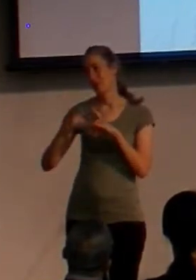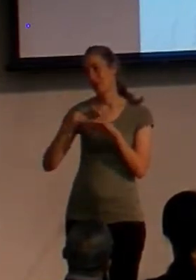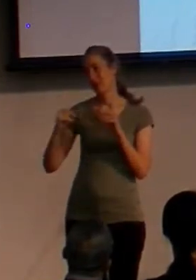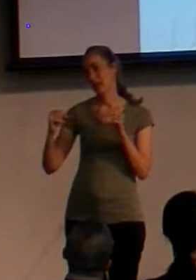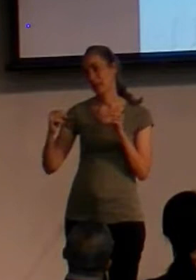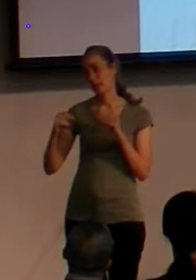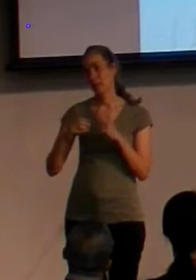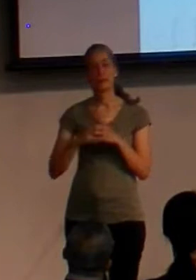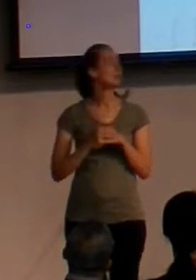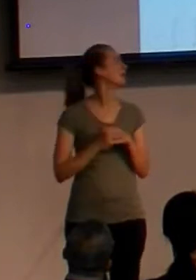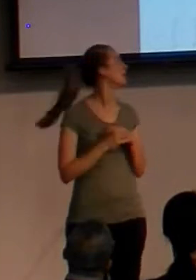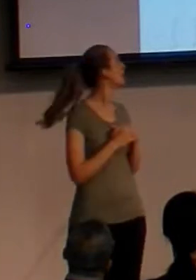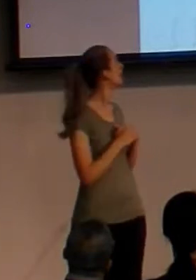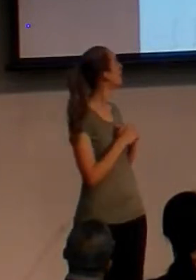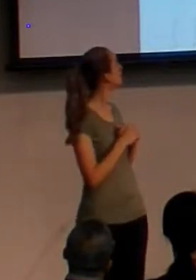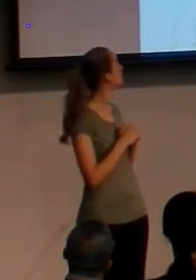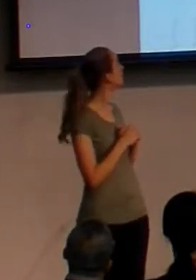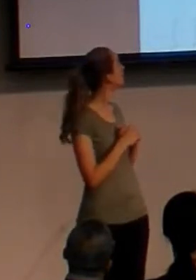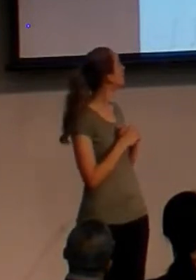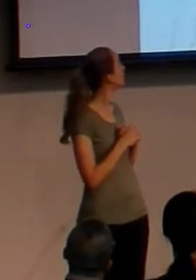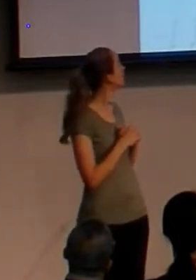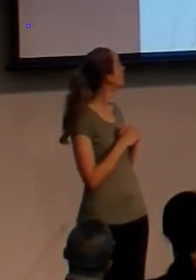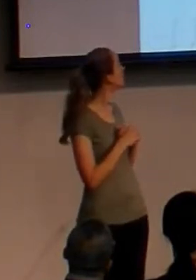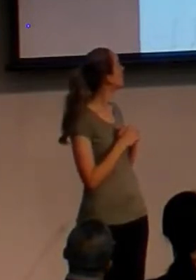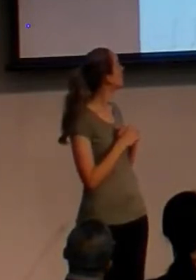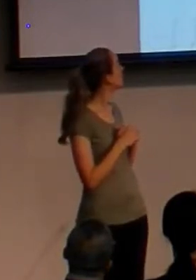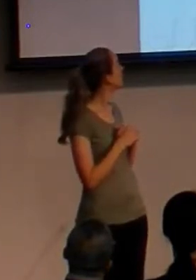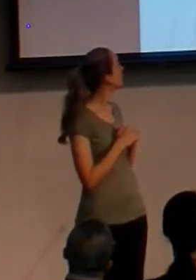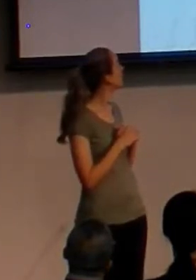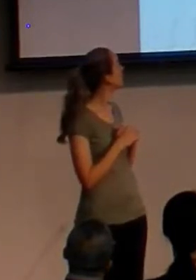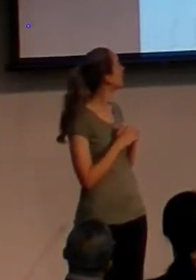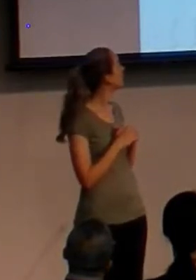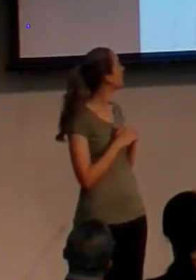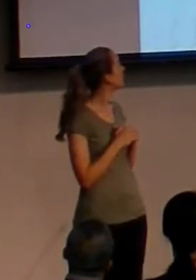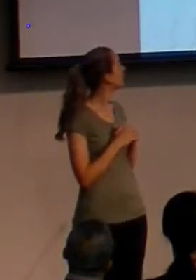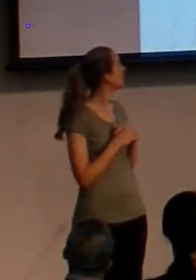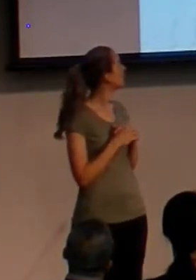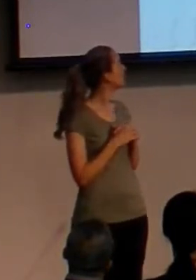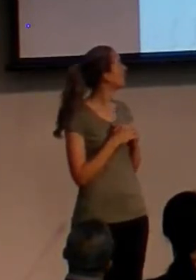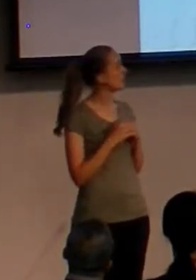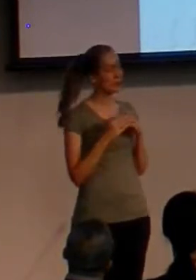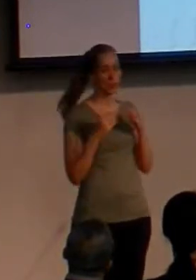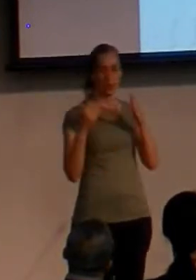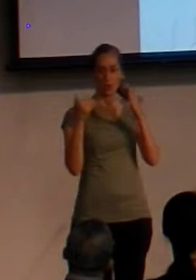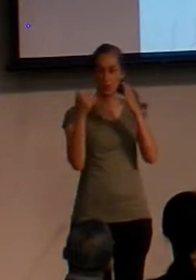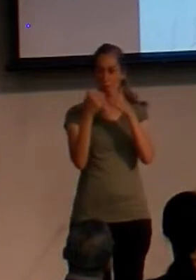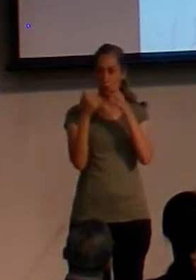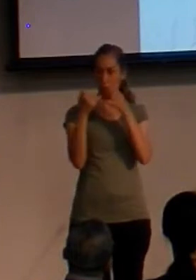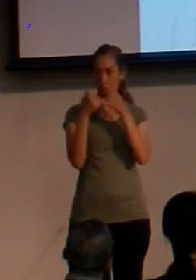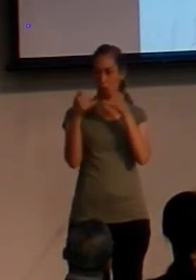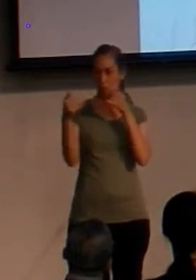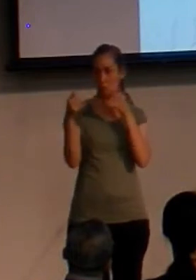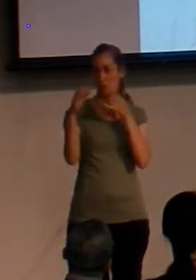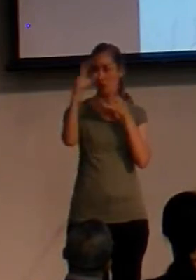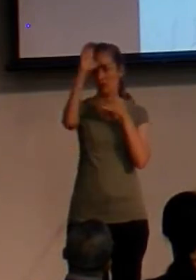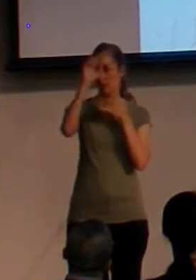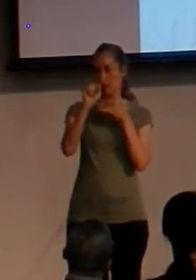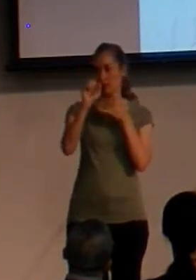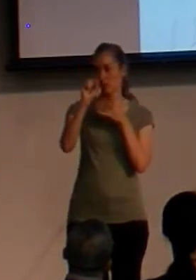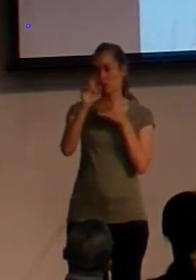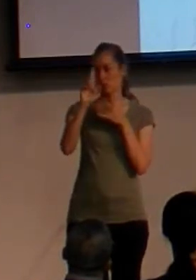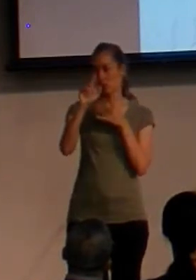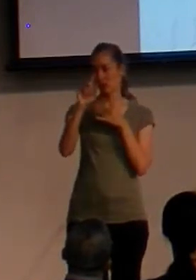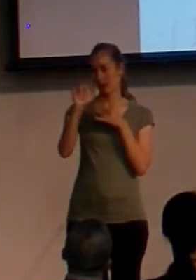Pagueirinha somewhere right in there, right there. And right up next to the border of South Sudan,